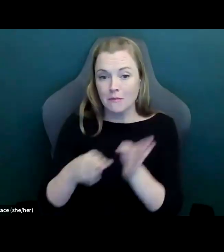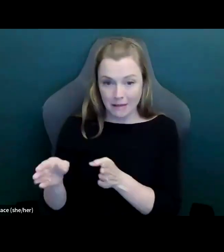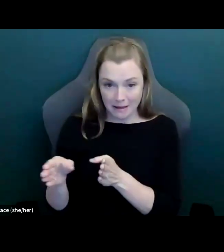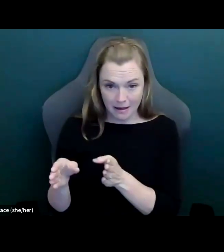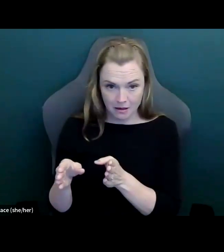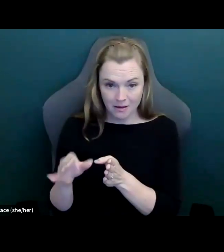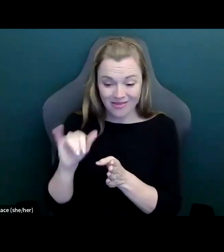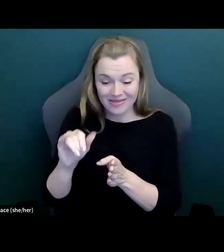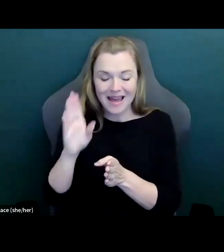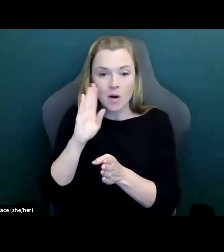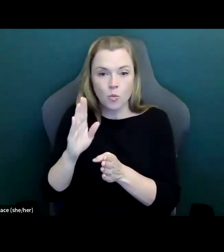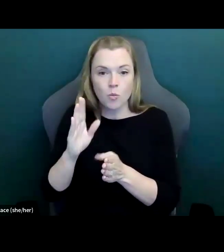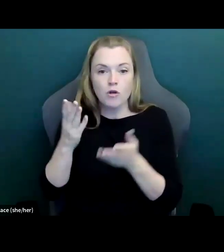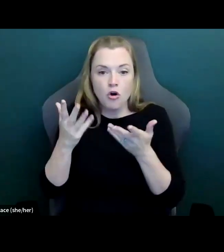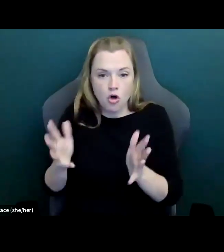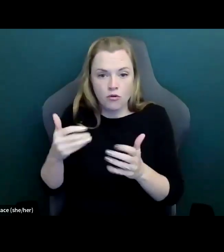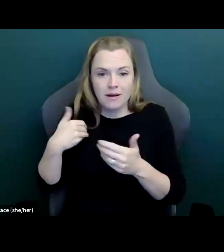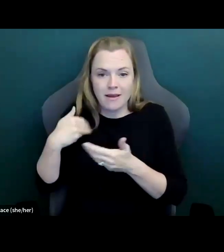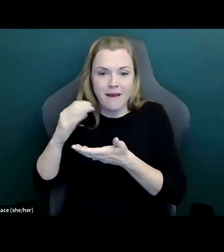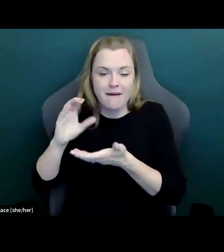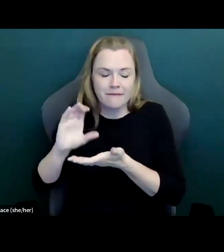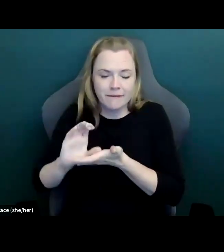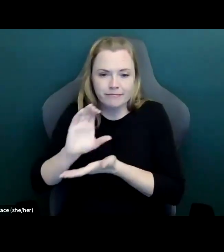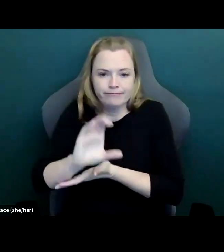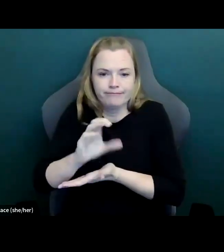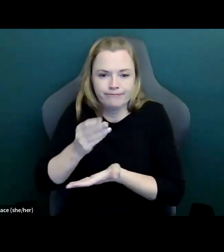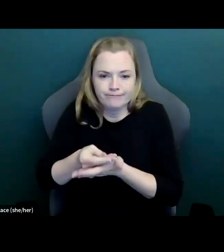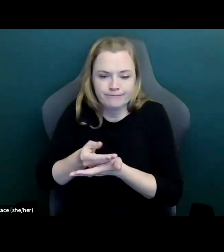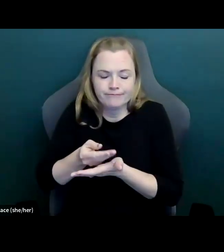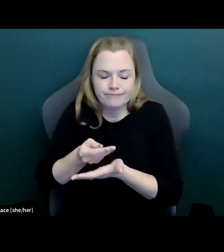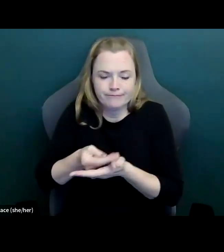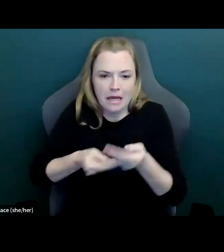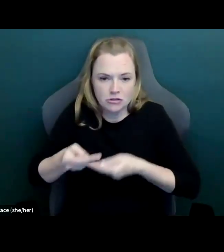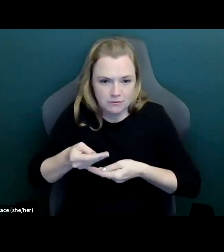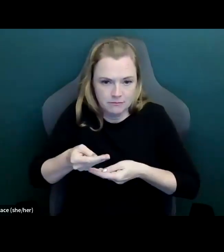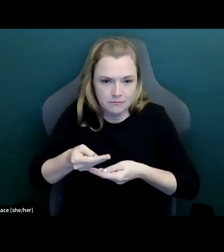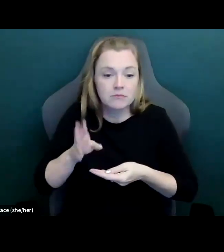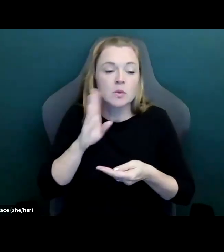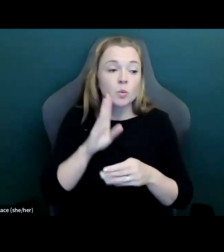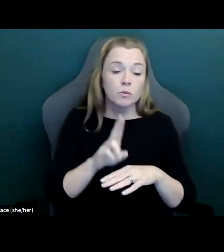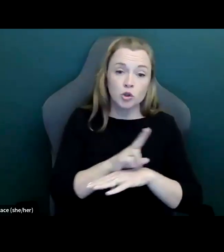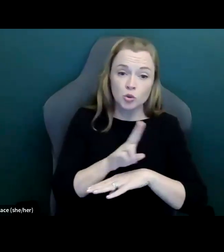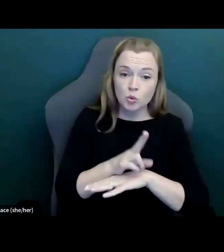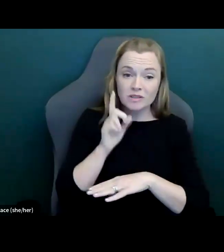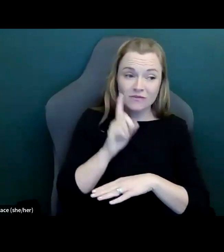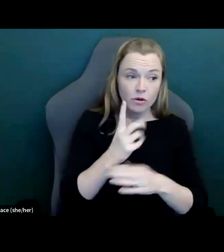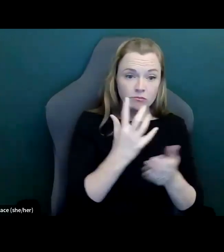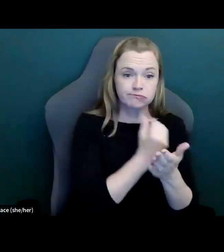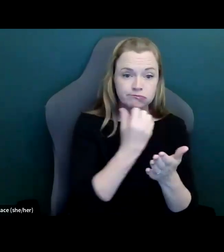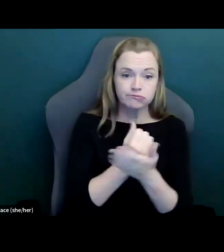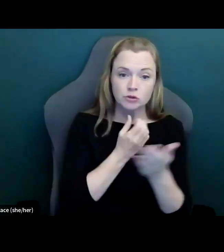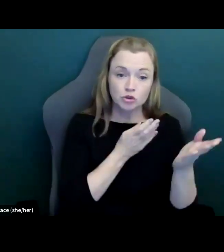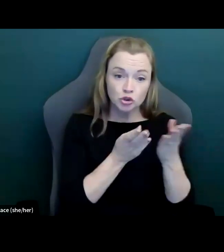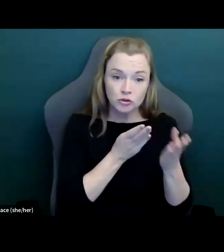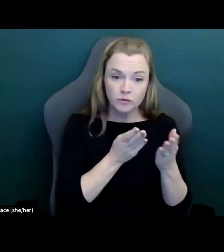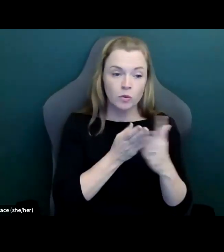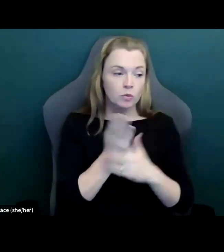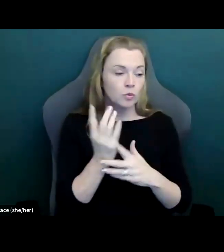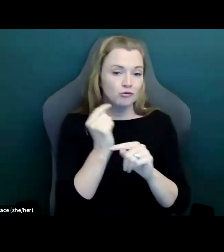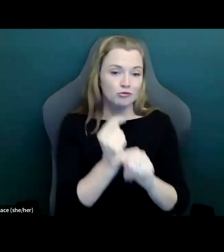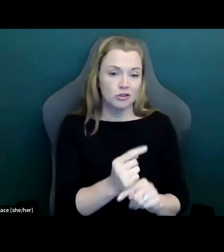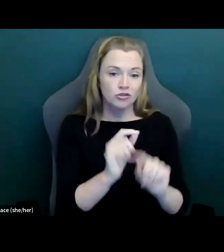a budget that will either be utilized for accessing services through a traditional